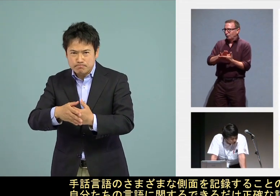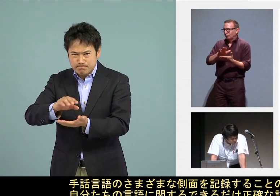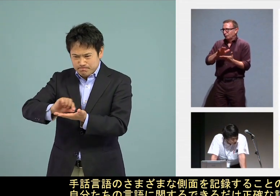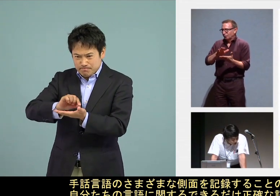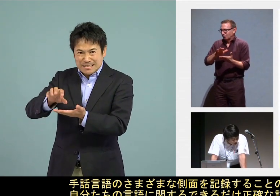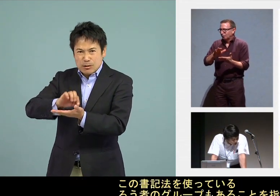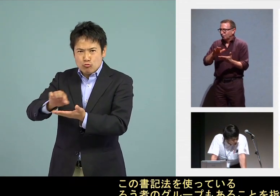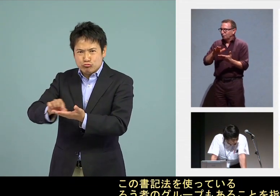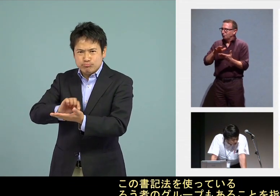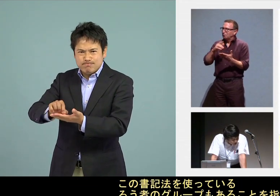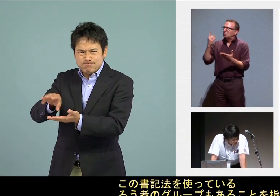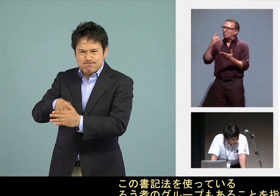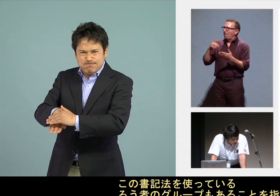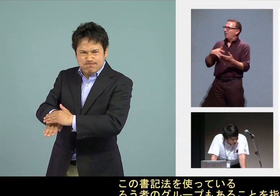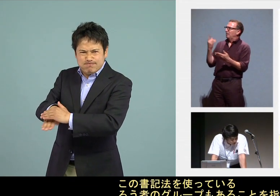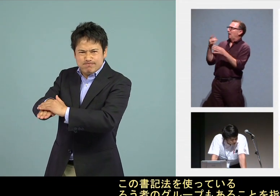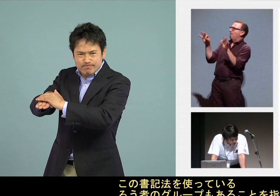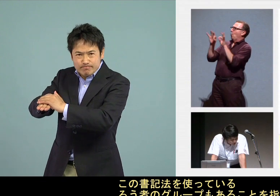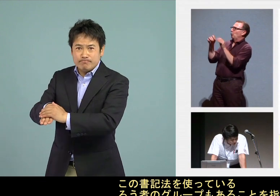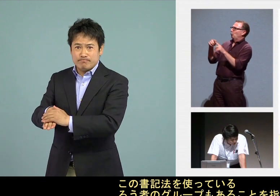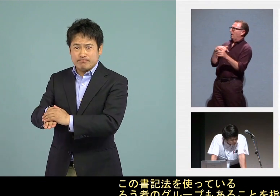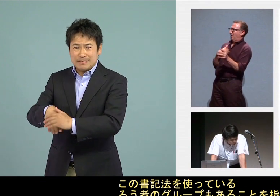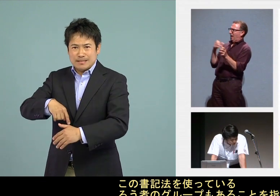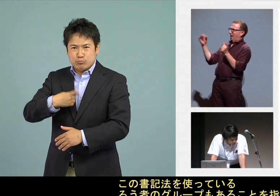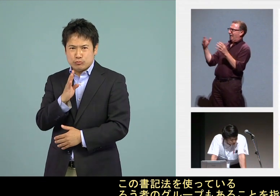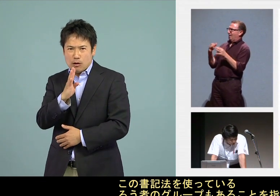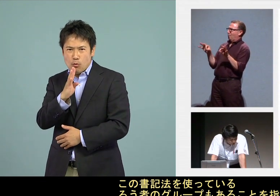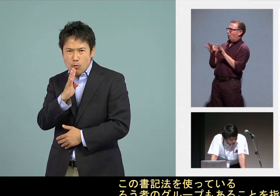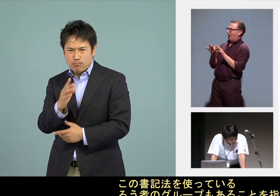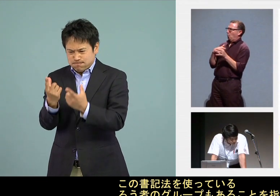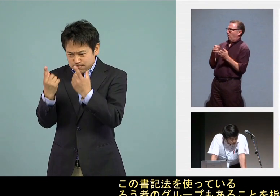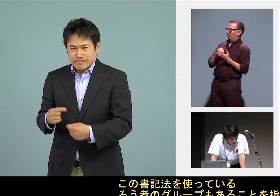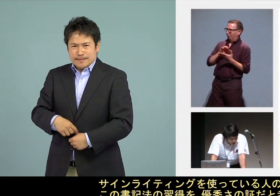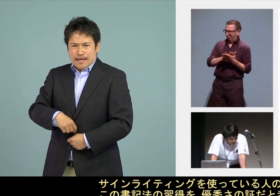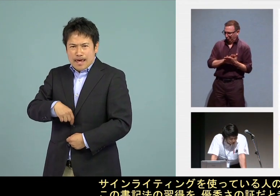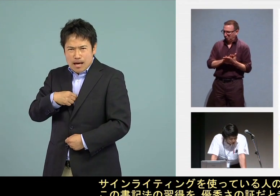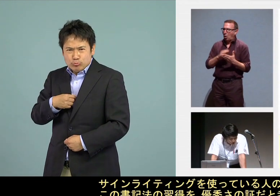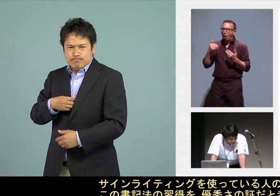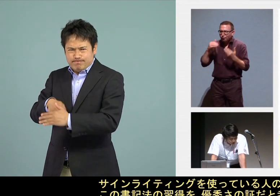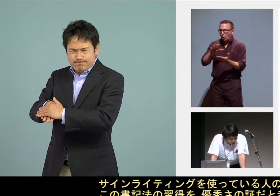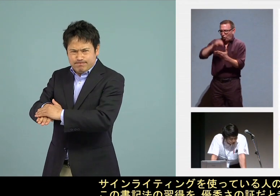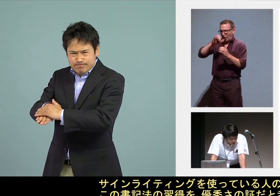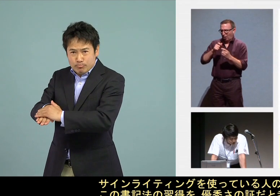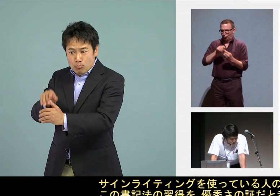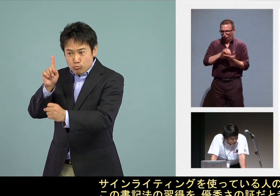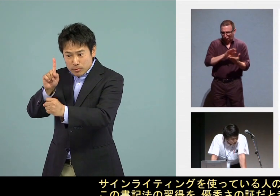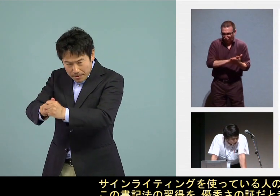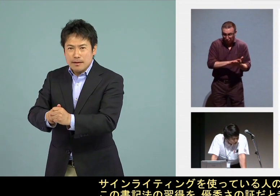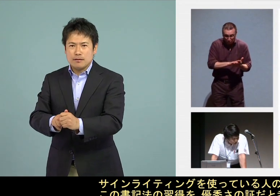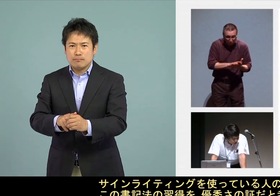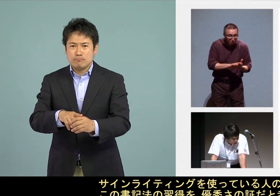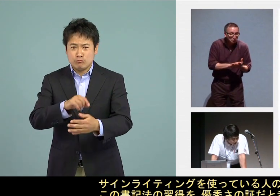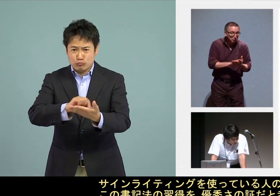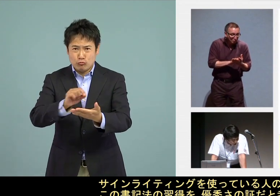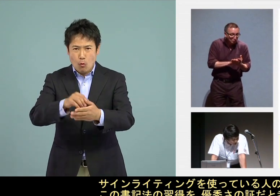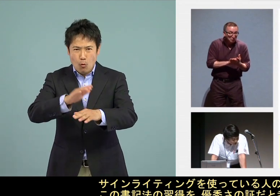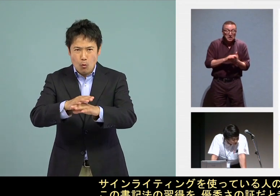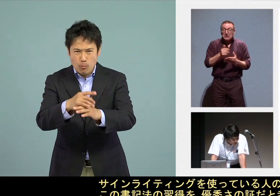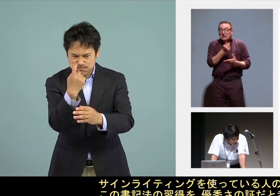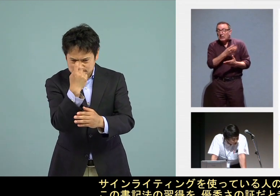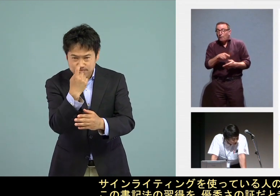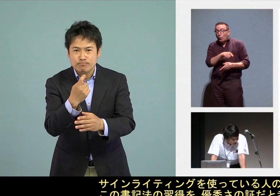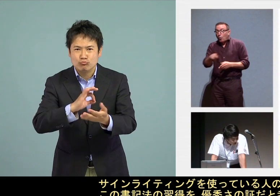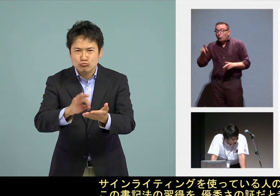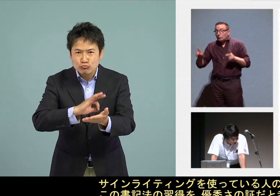that preserves a record of much of the language. Several of the individuals who use sign